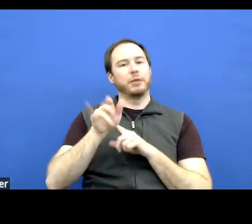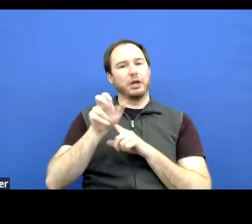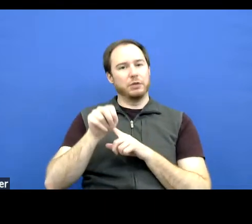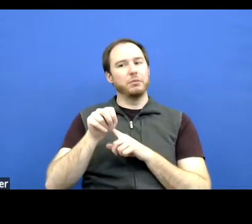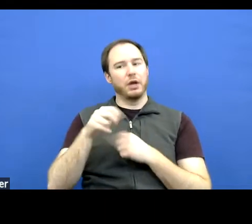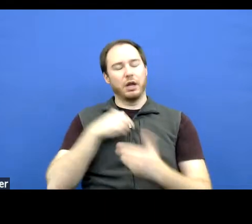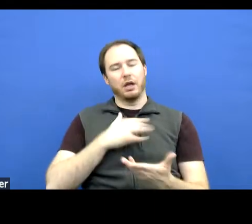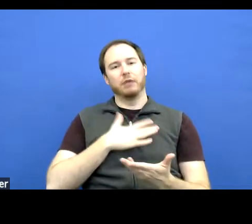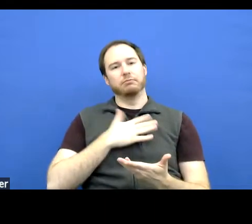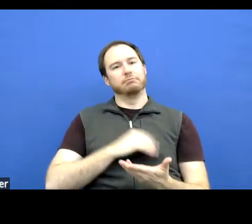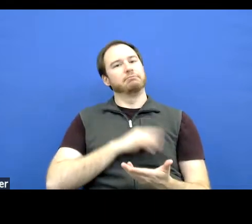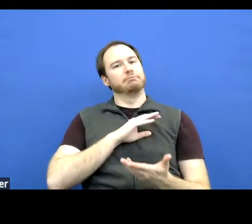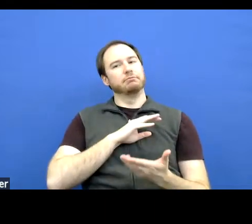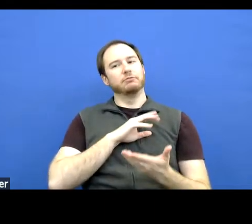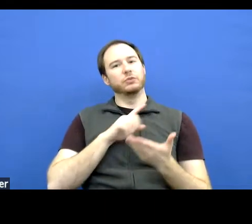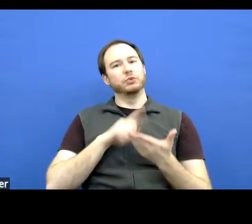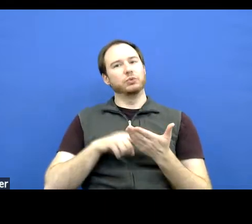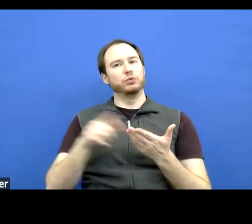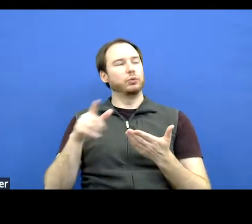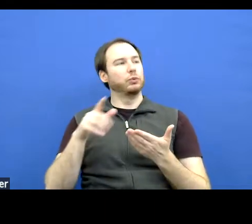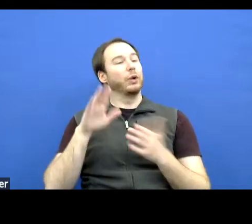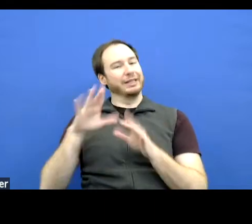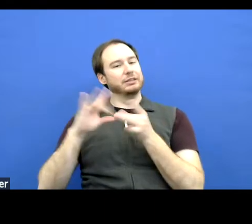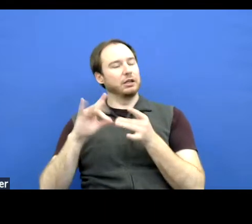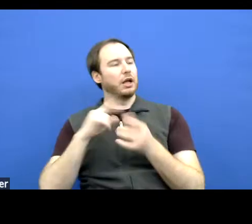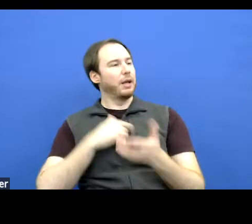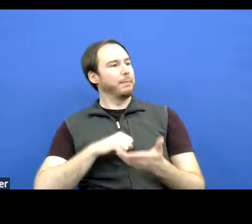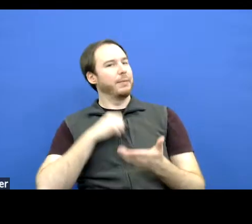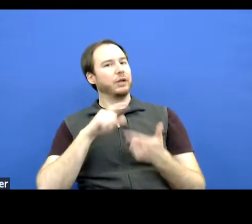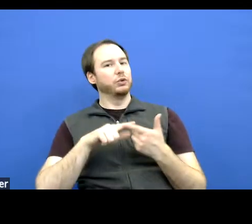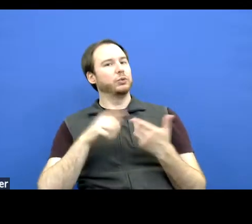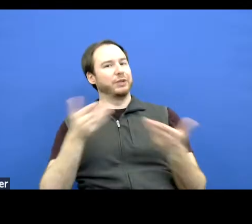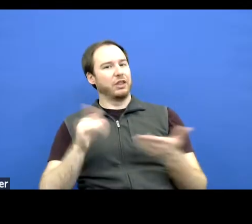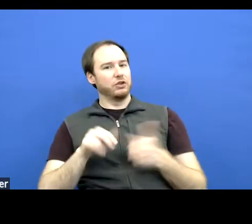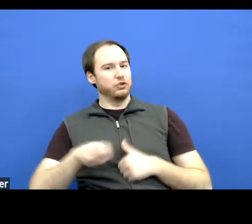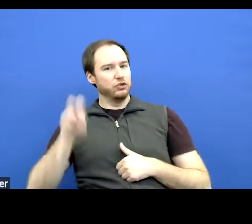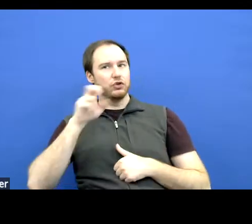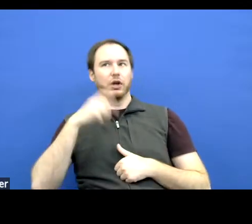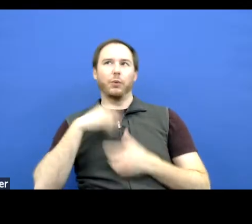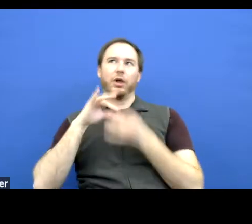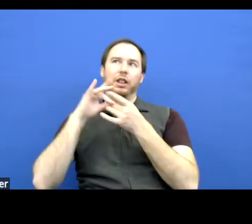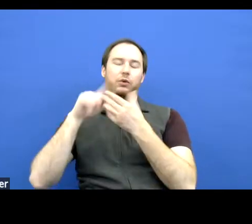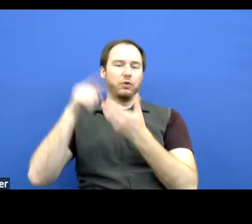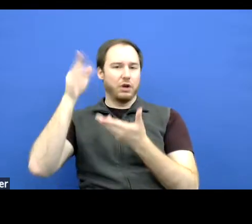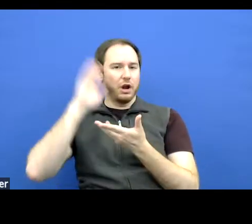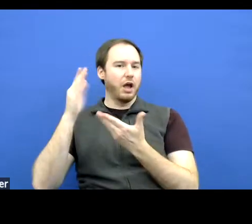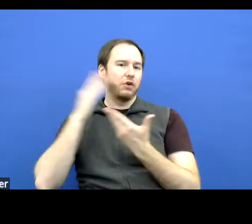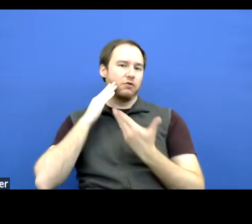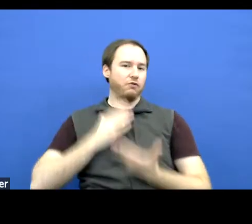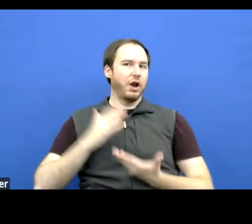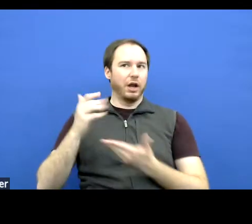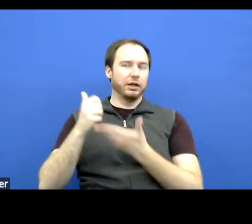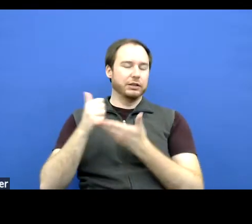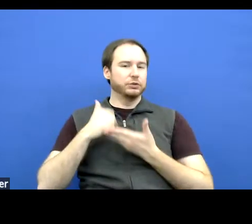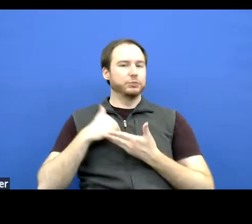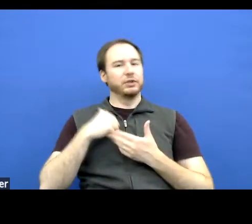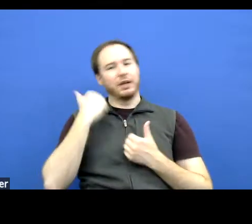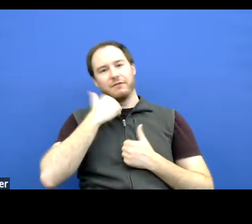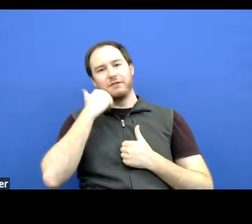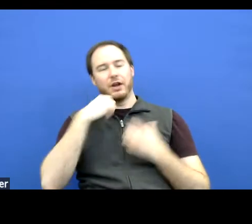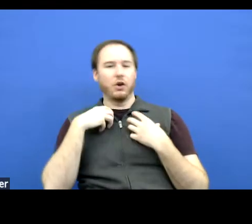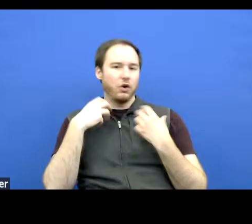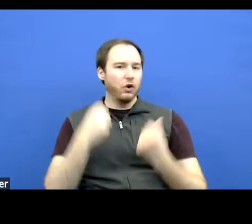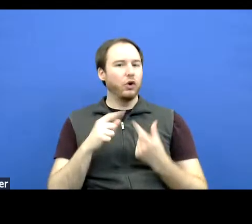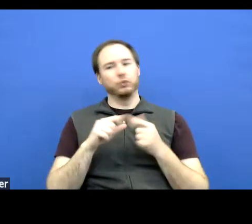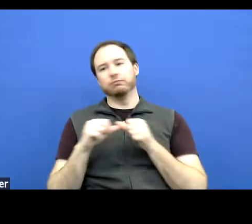very pleased with where I am along the way on this journey, and I have my relationship with God to credit. He gives me the courage to come out of my shell and